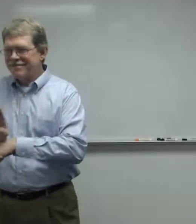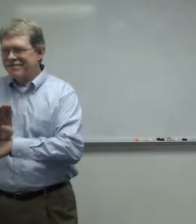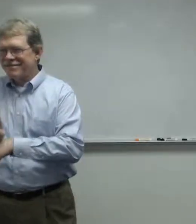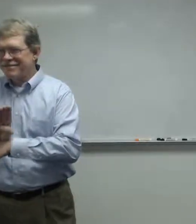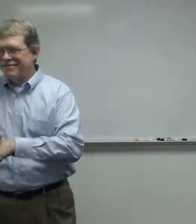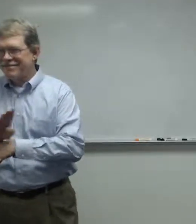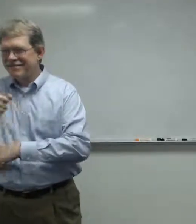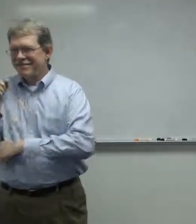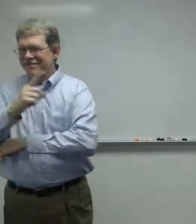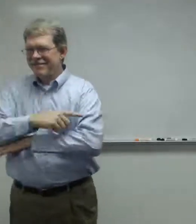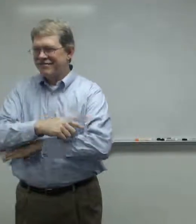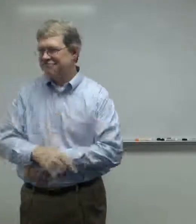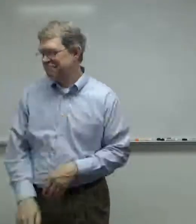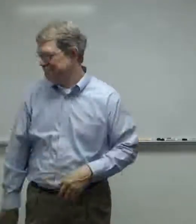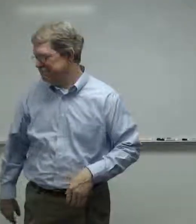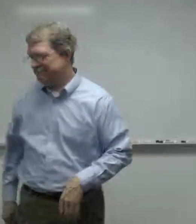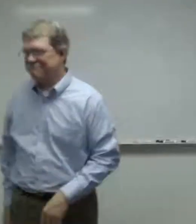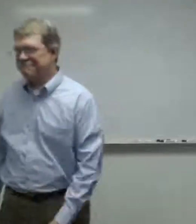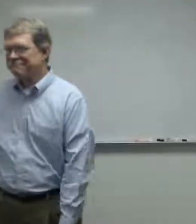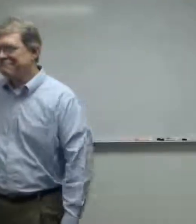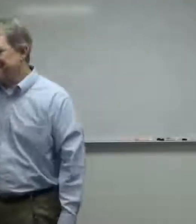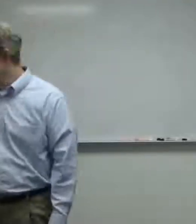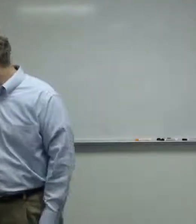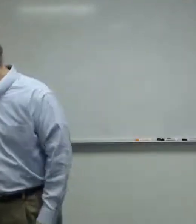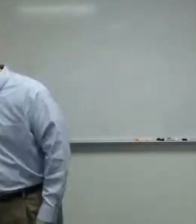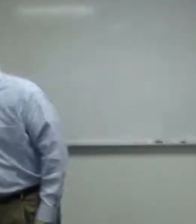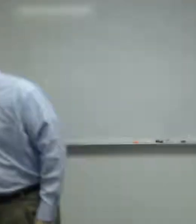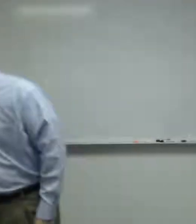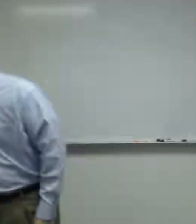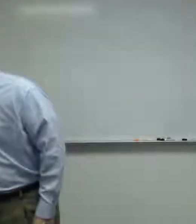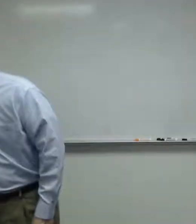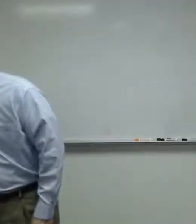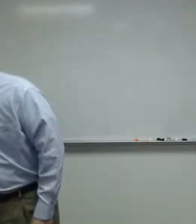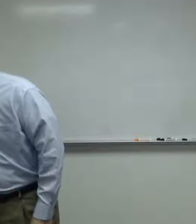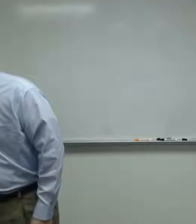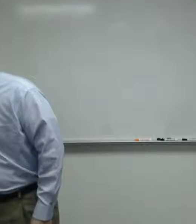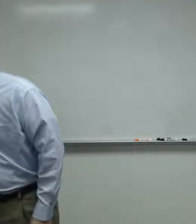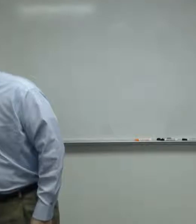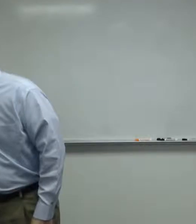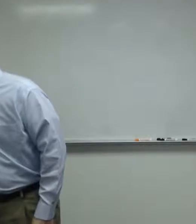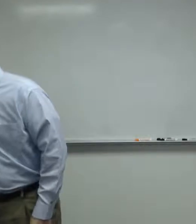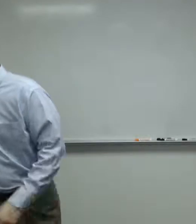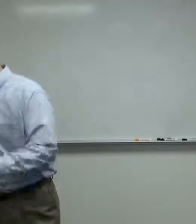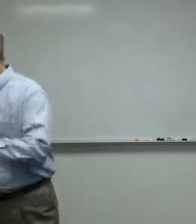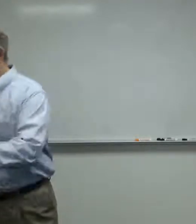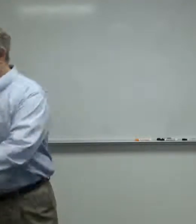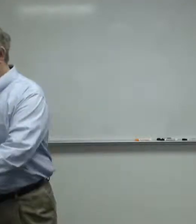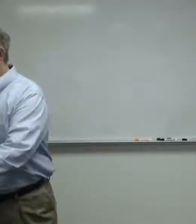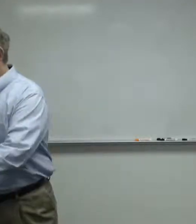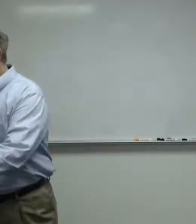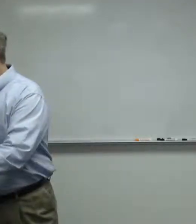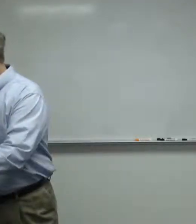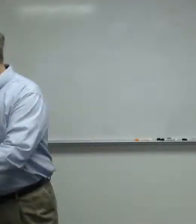So were you busy? No. Okay. Because they were all in the yard. Yeah, they were